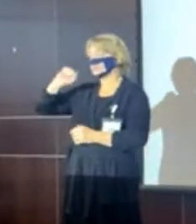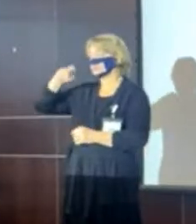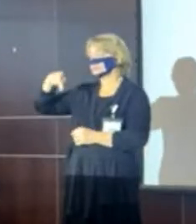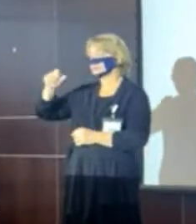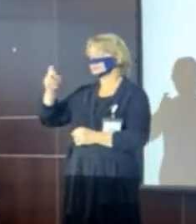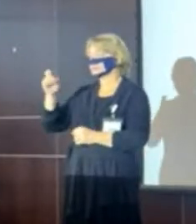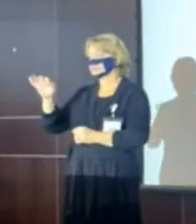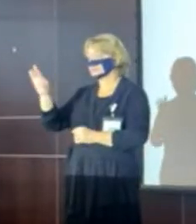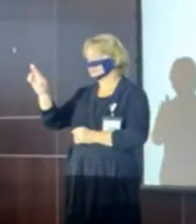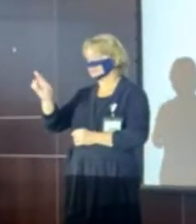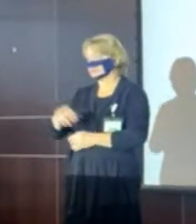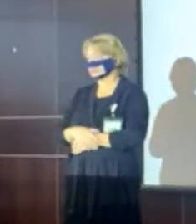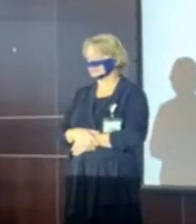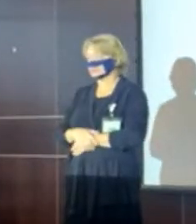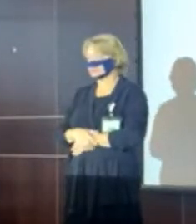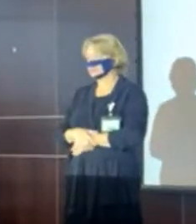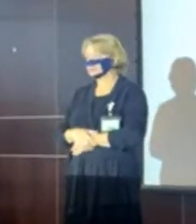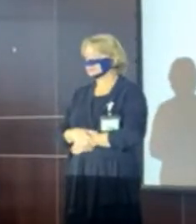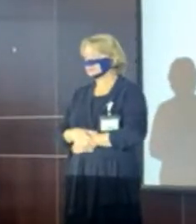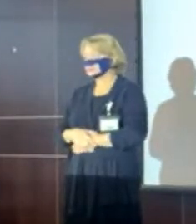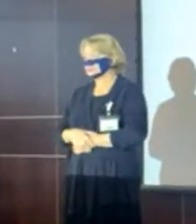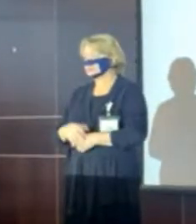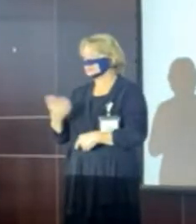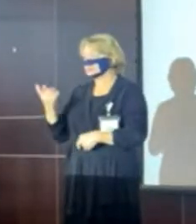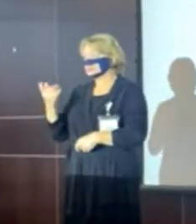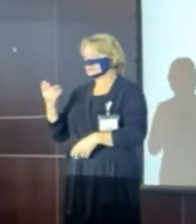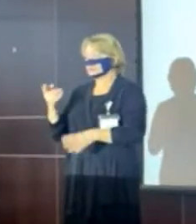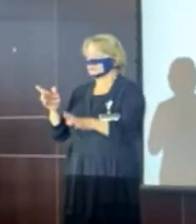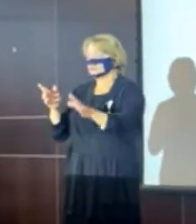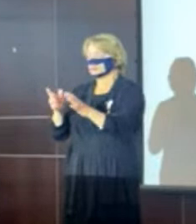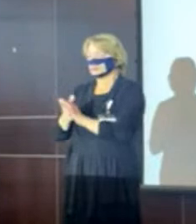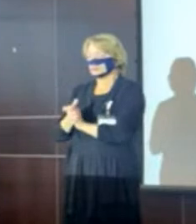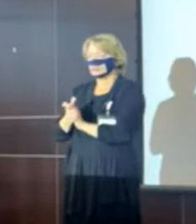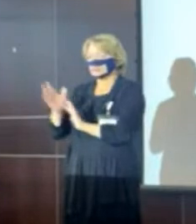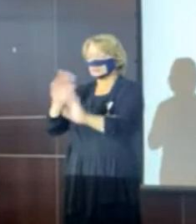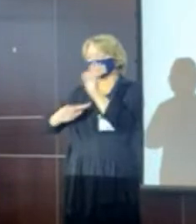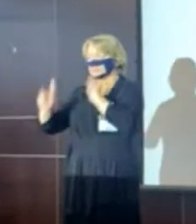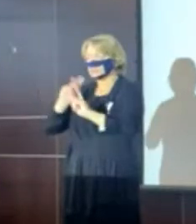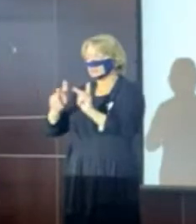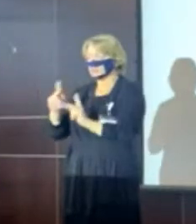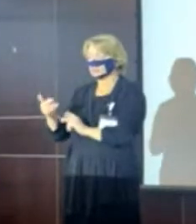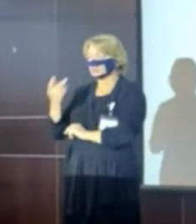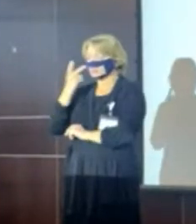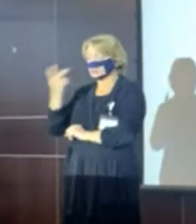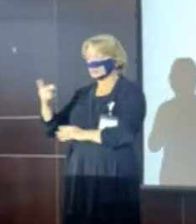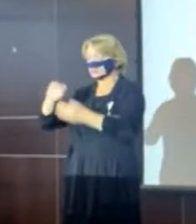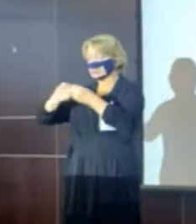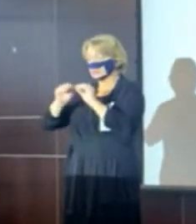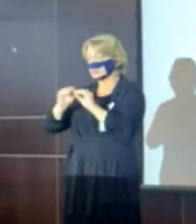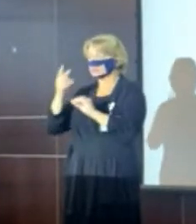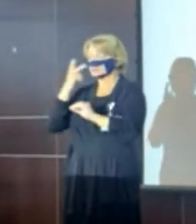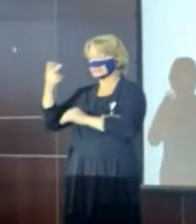Yeah, so people are going to see these numbers and see that the hospital